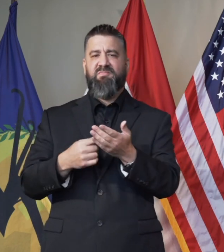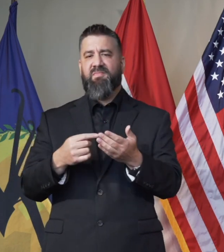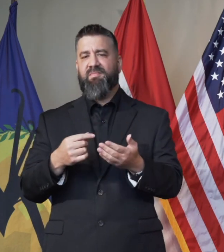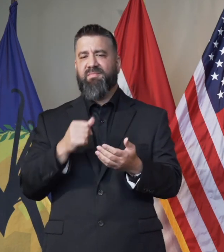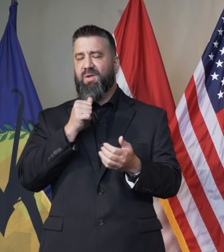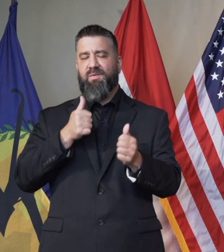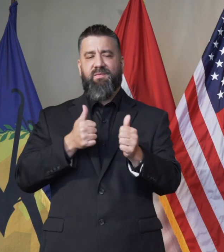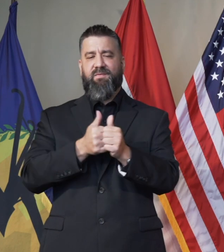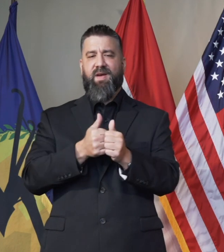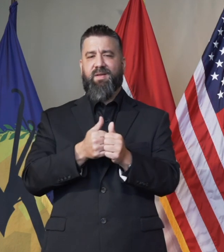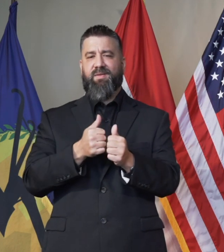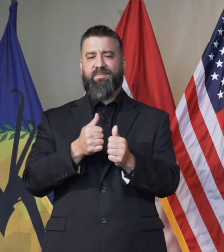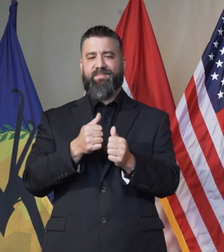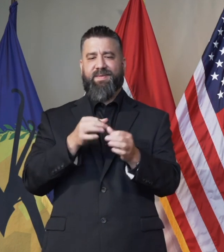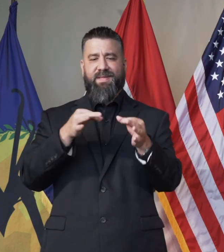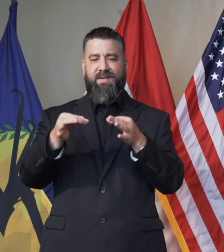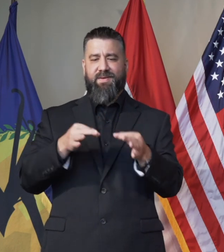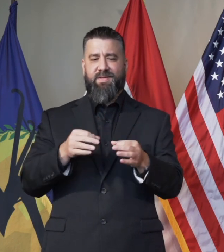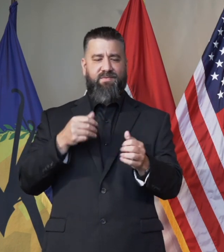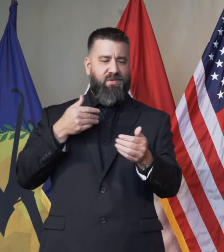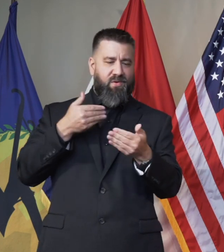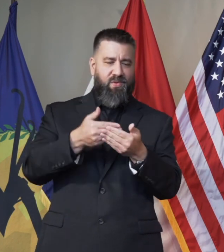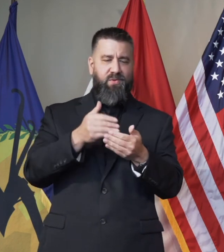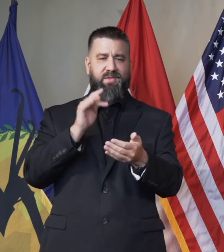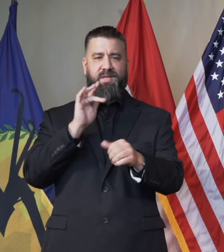going to follow the CDC guidelines here in St. Louis County.